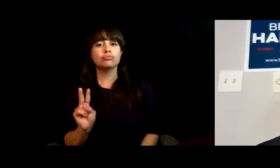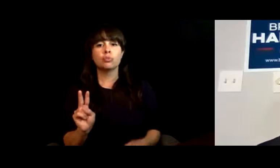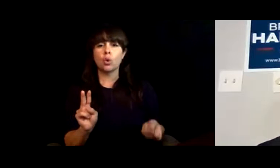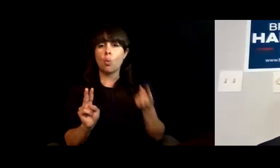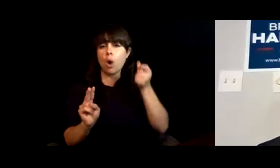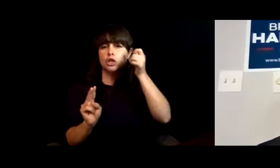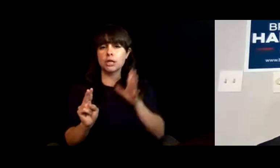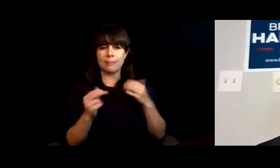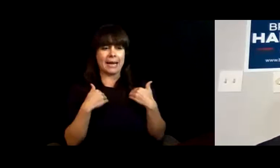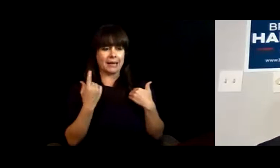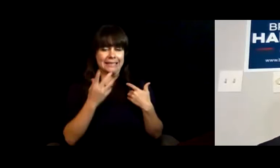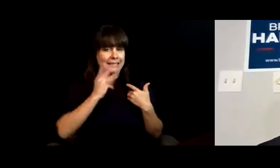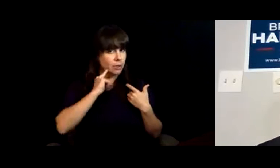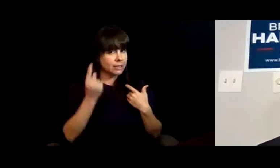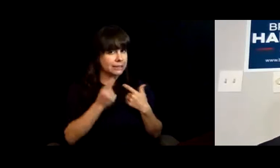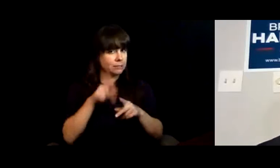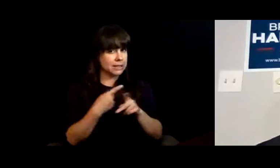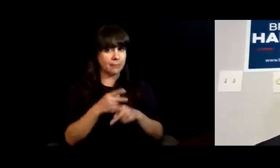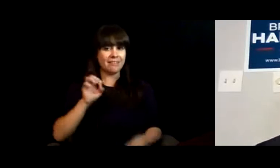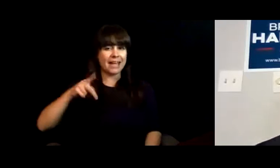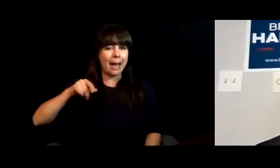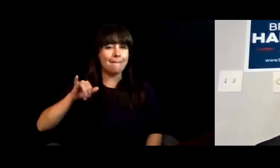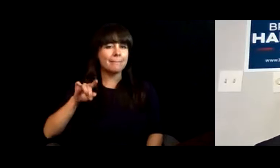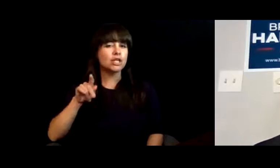having some type of episode, we weren't sure at the time,